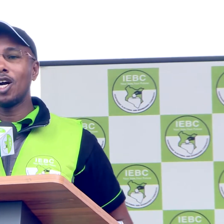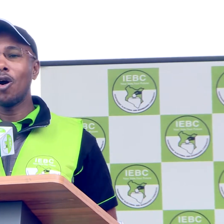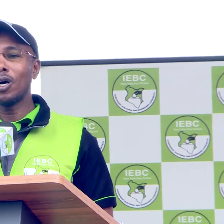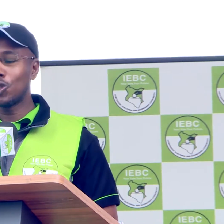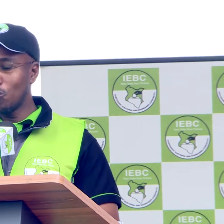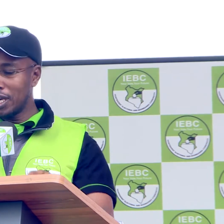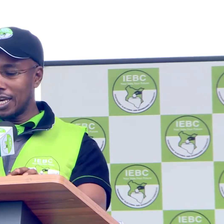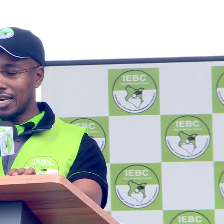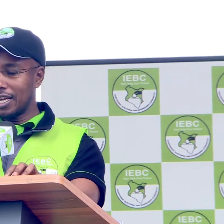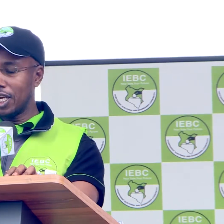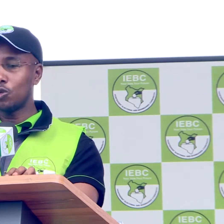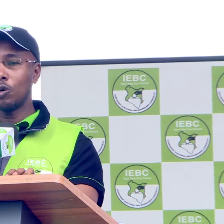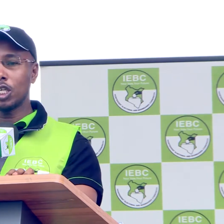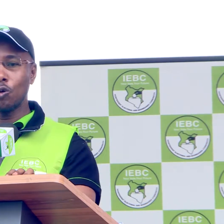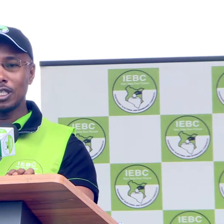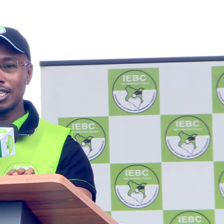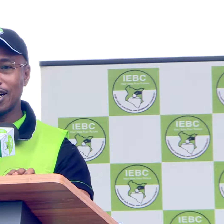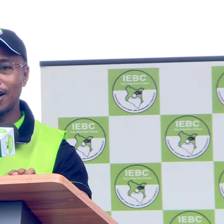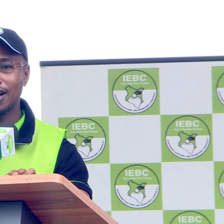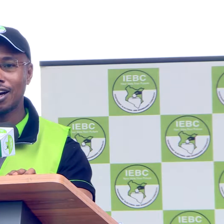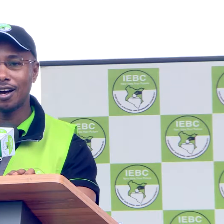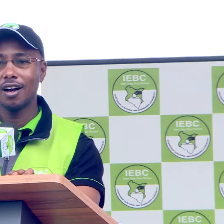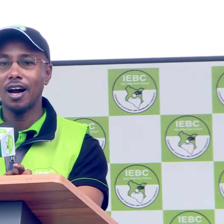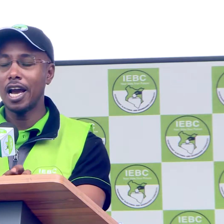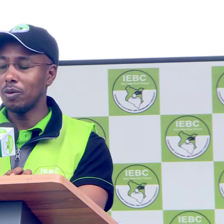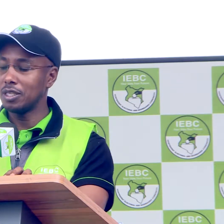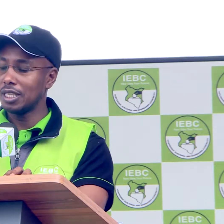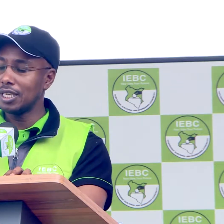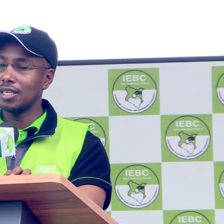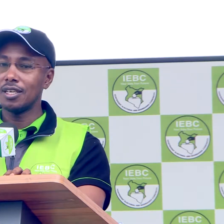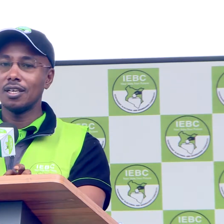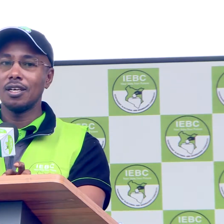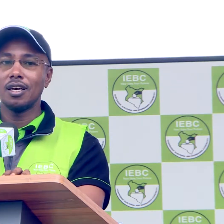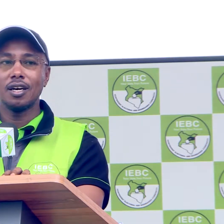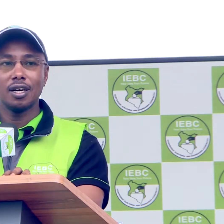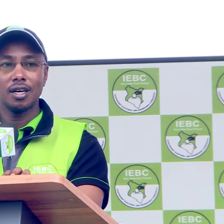Mwenyekiti wa tume yetu ya uchaguzi ya IEBC